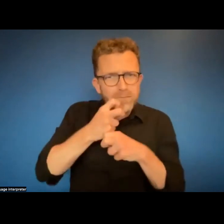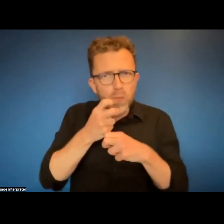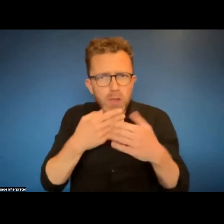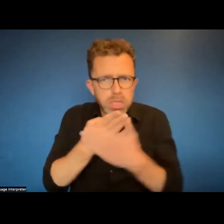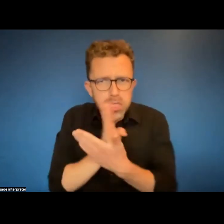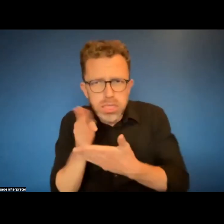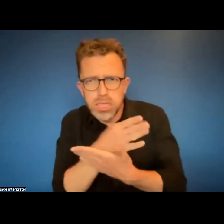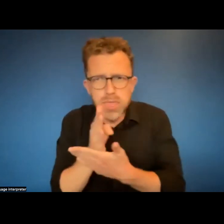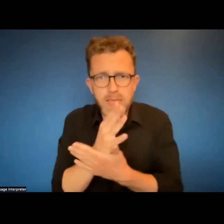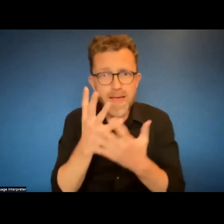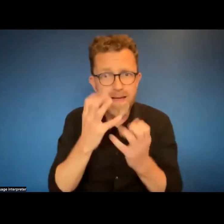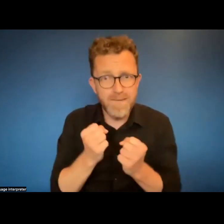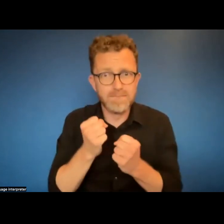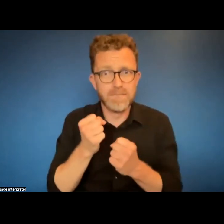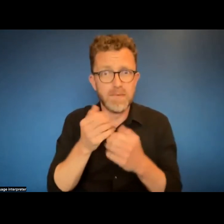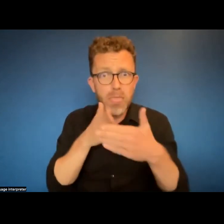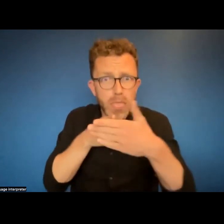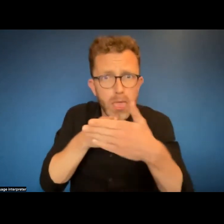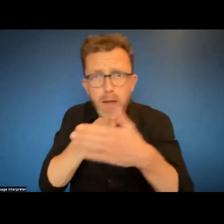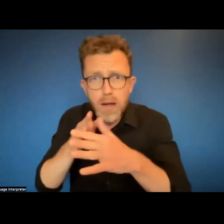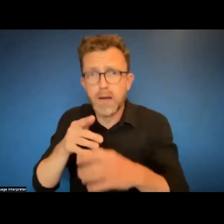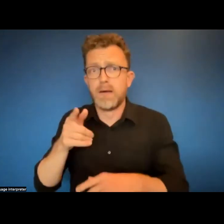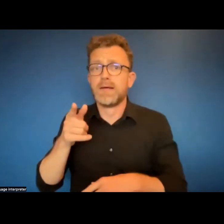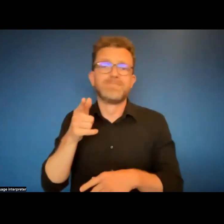in Ukraine they don't have contact